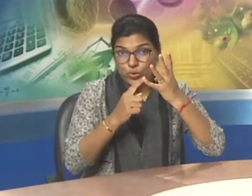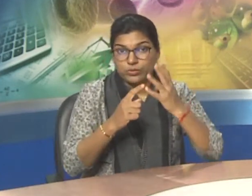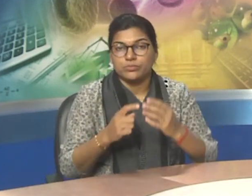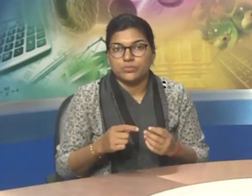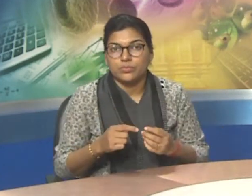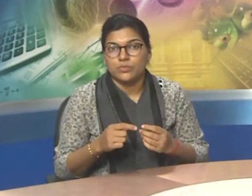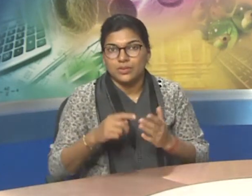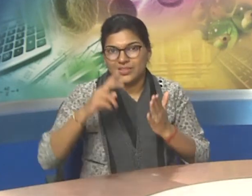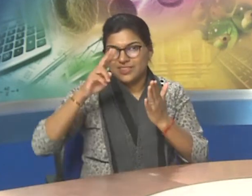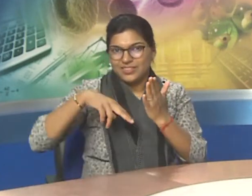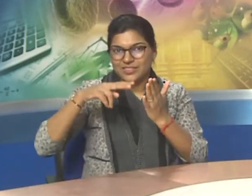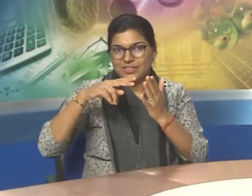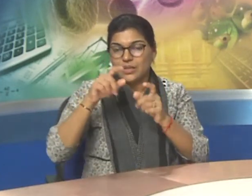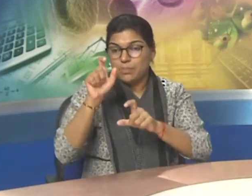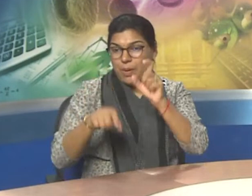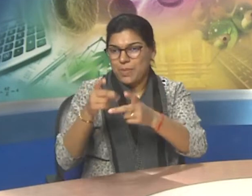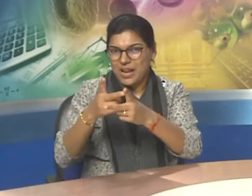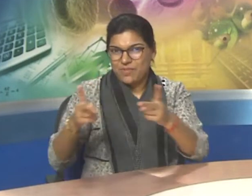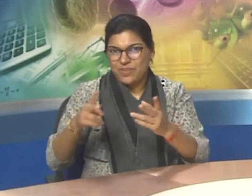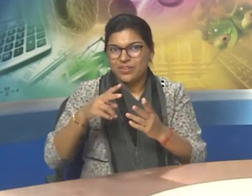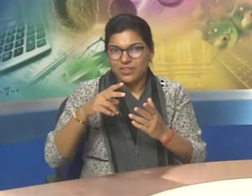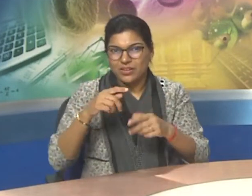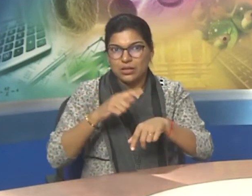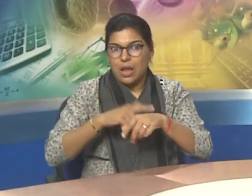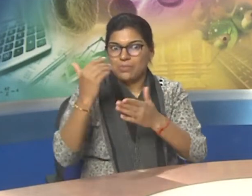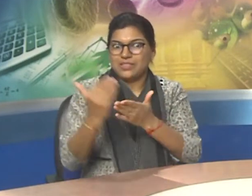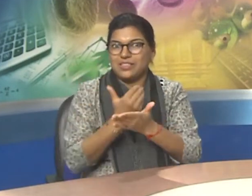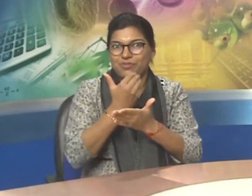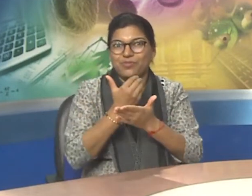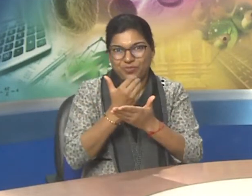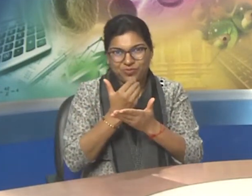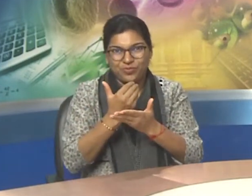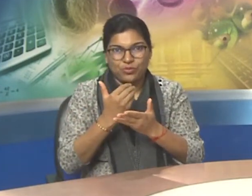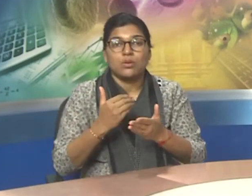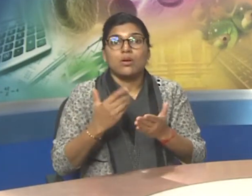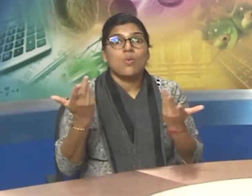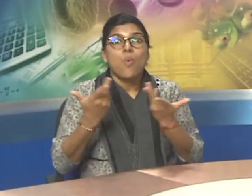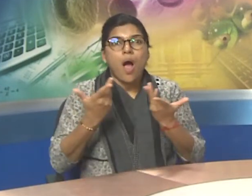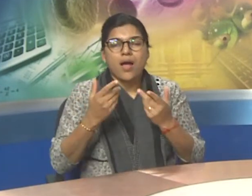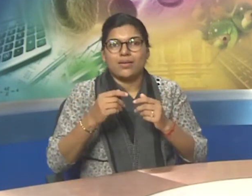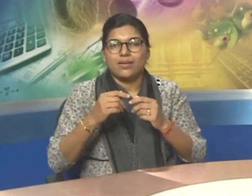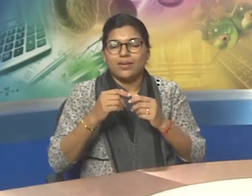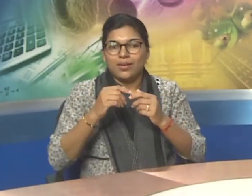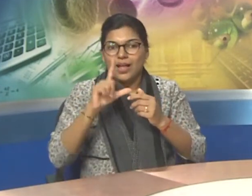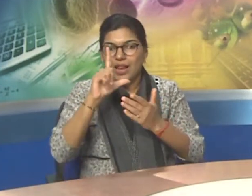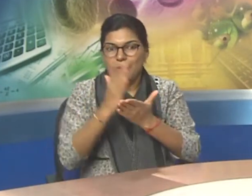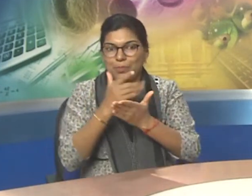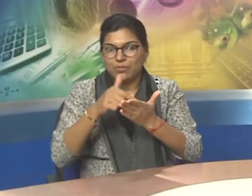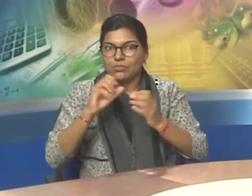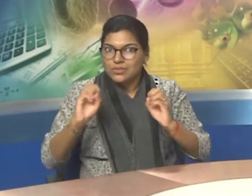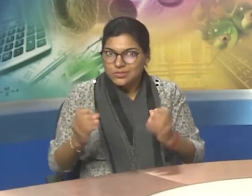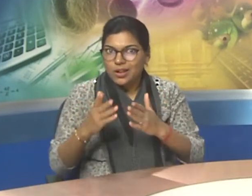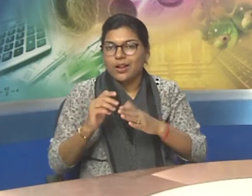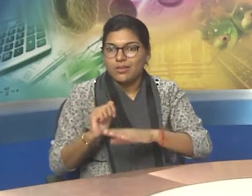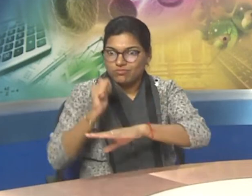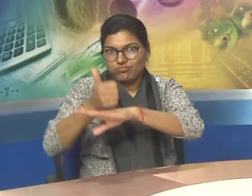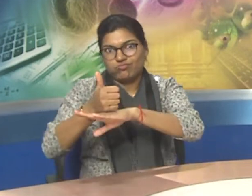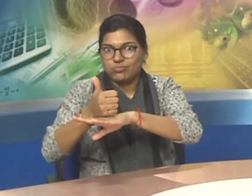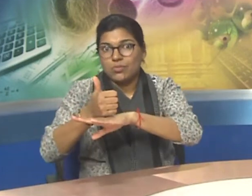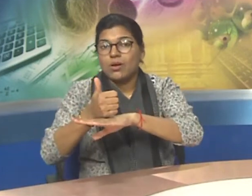The fourth law is it saves the time of the reader. It is just the same because we know that